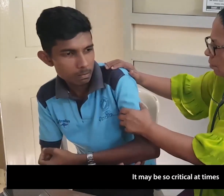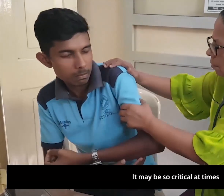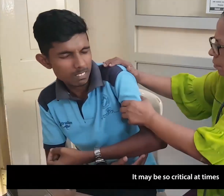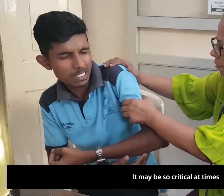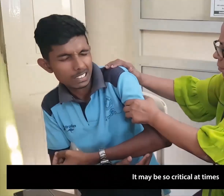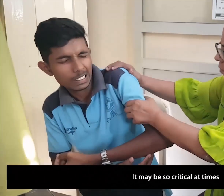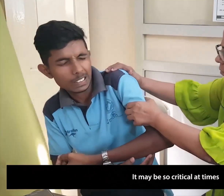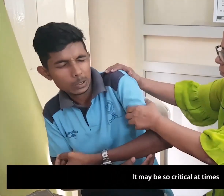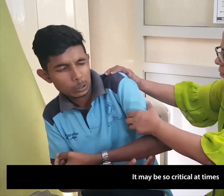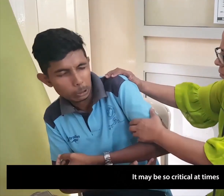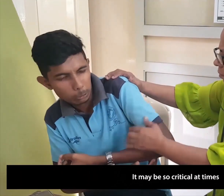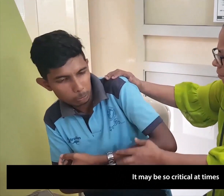It may be critical at times.